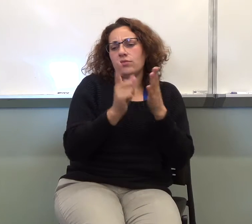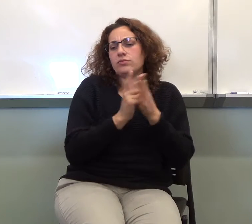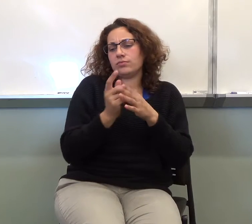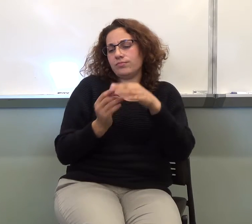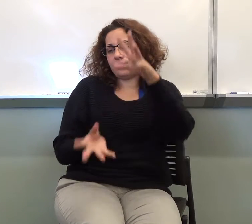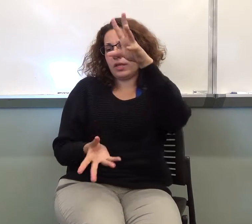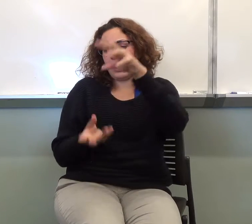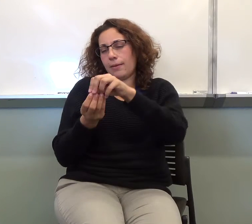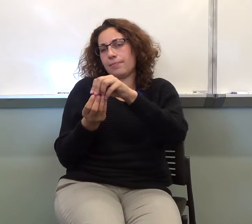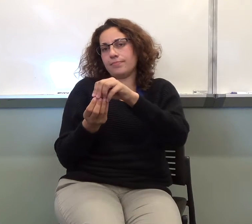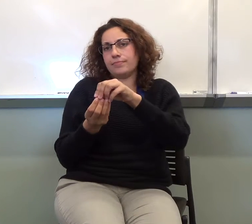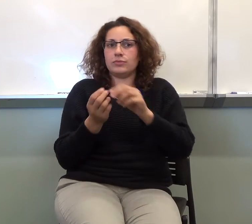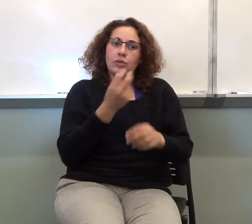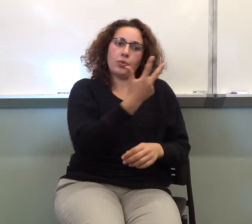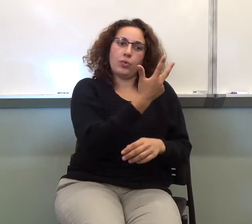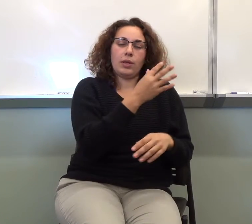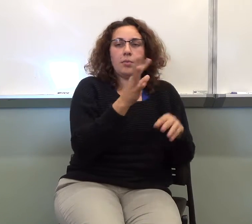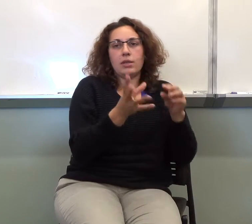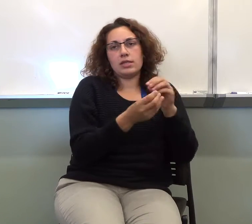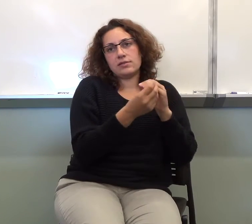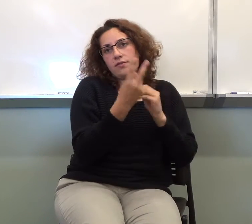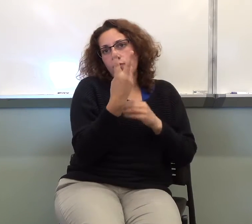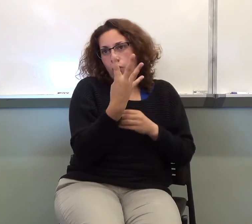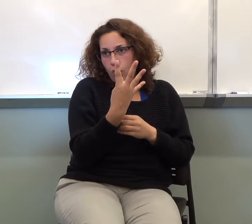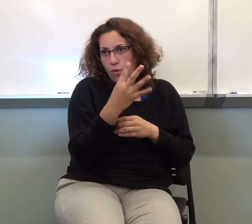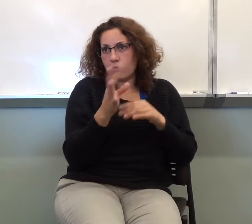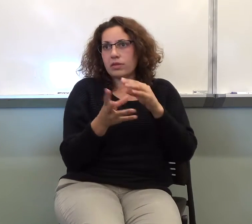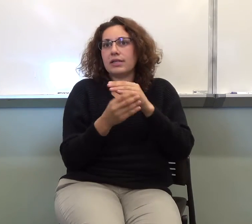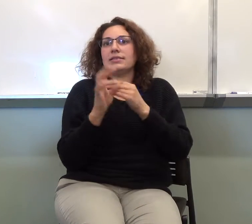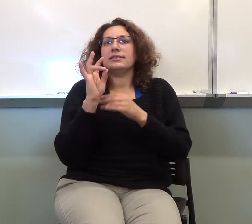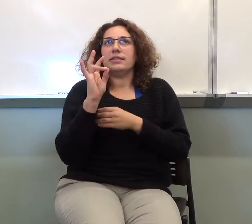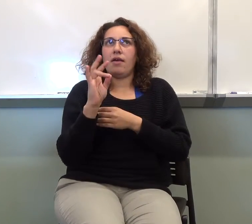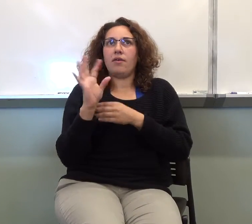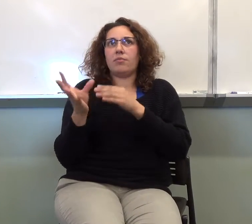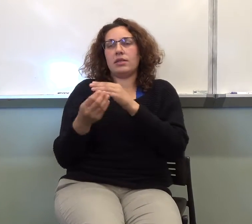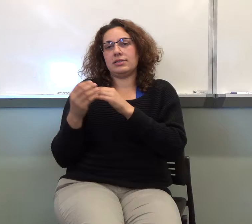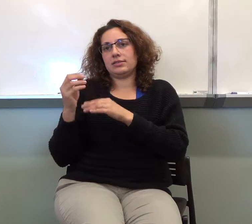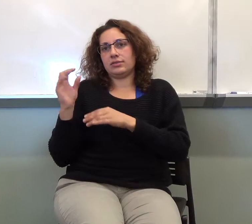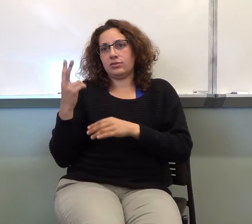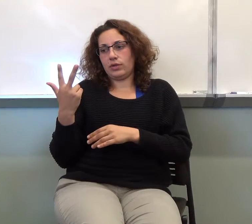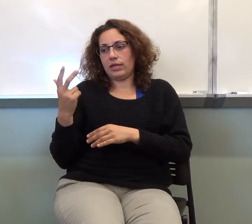This is 3 plus 4 is 7, 8, and 3 is 11.